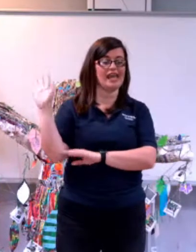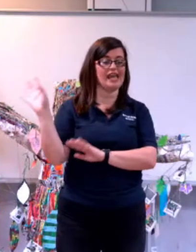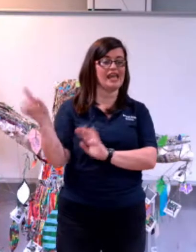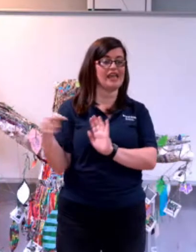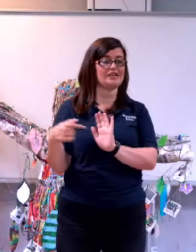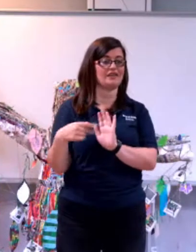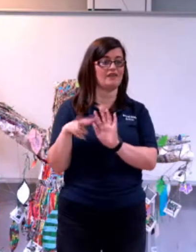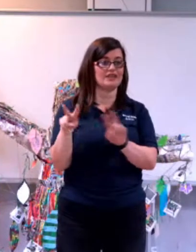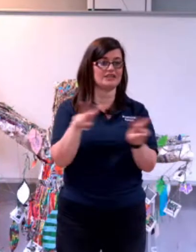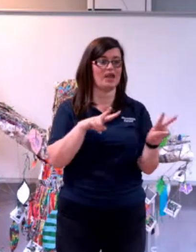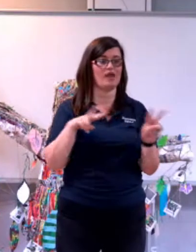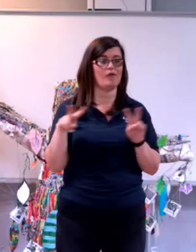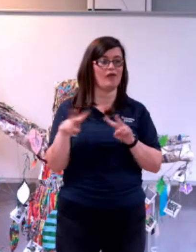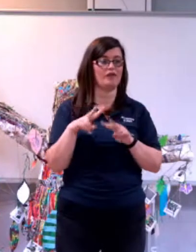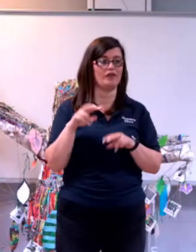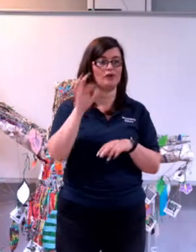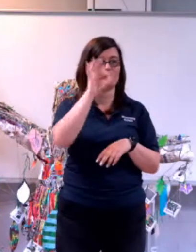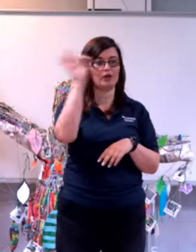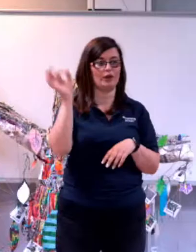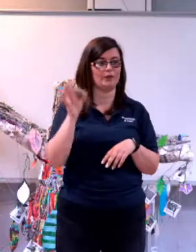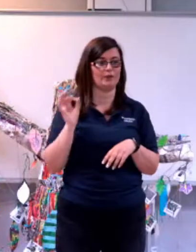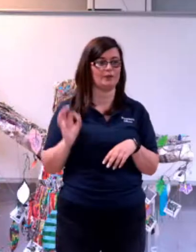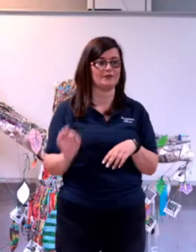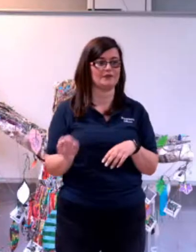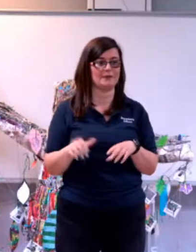Here is a video of your clues.